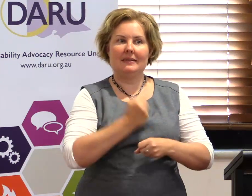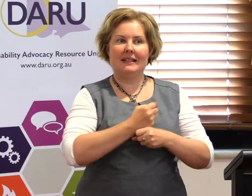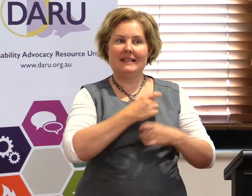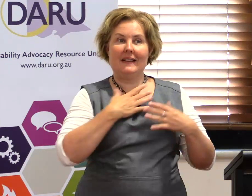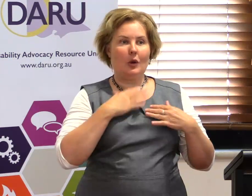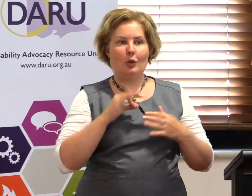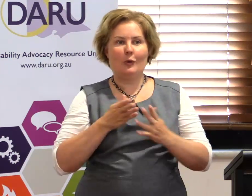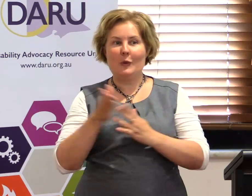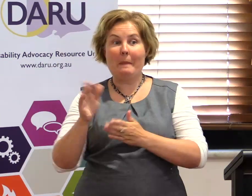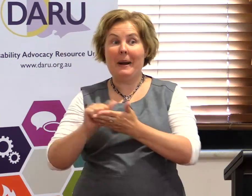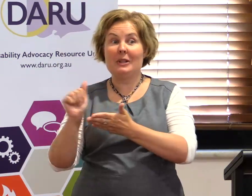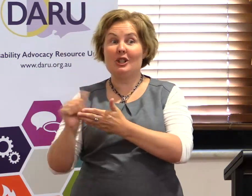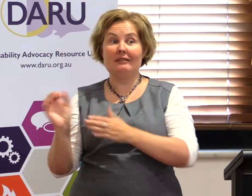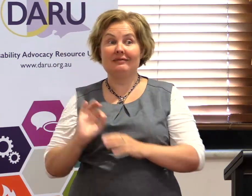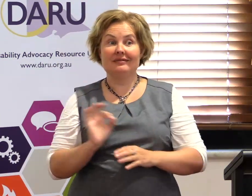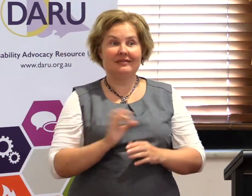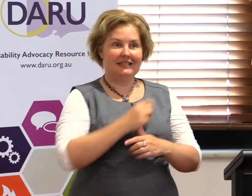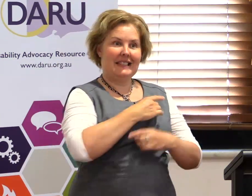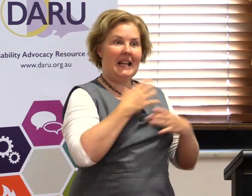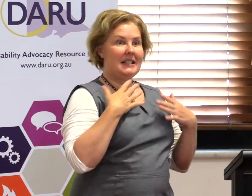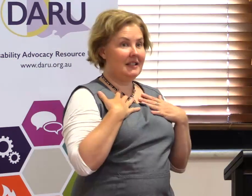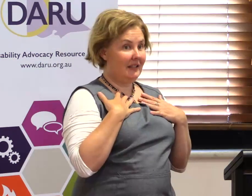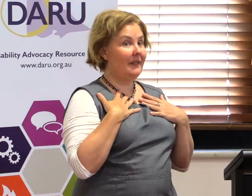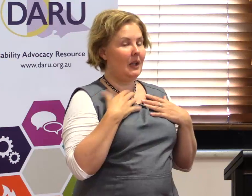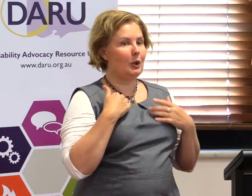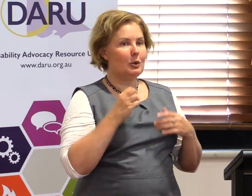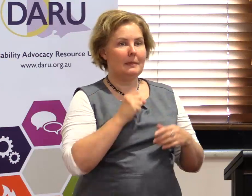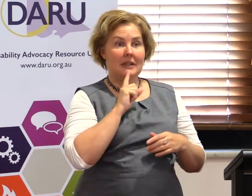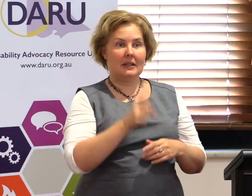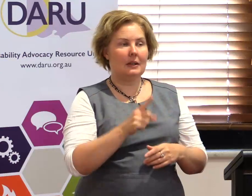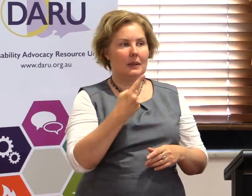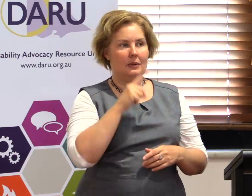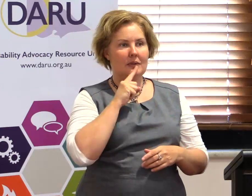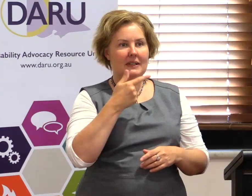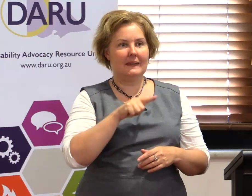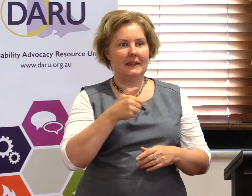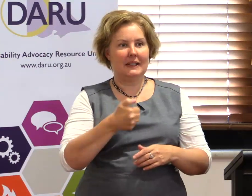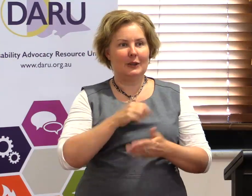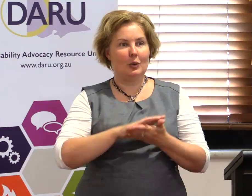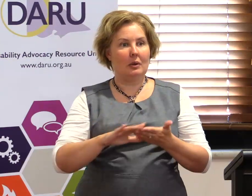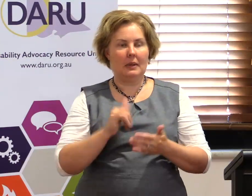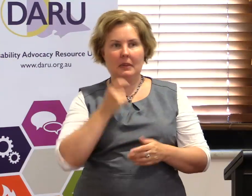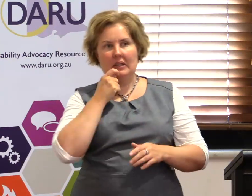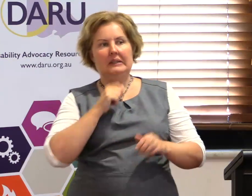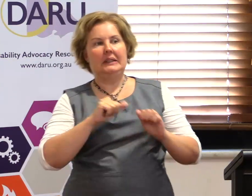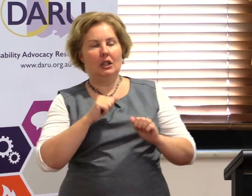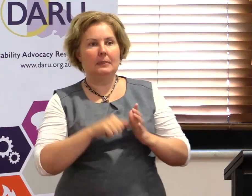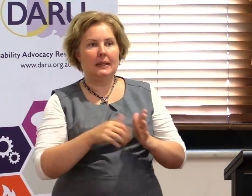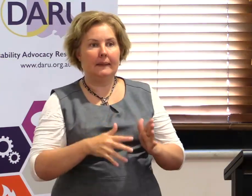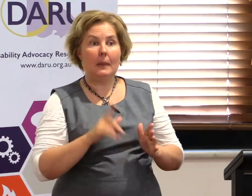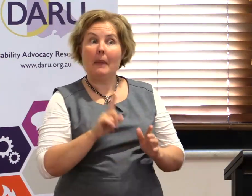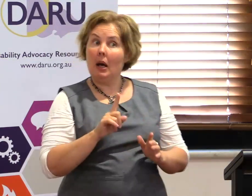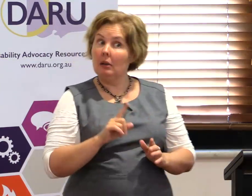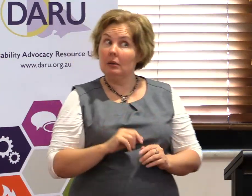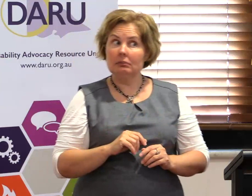through a publisher. We just did it ourselves. So I should point out it's $176, so that might be awkward for people, but